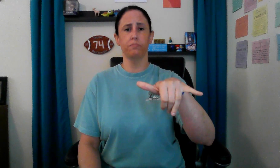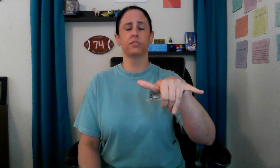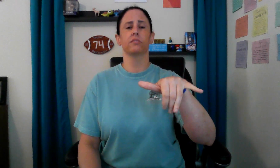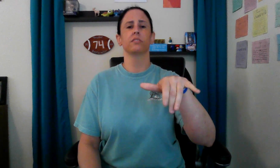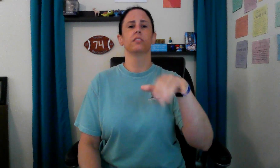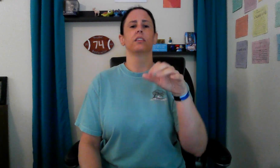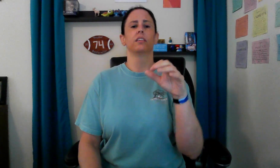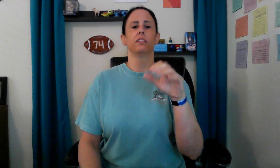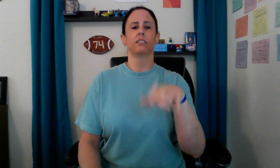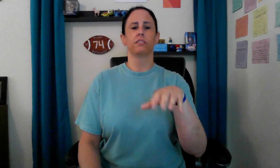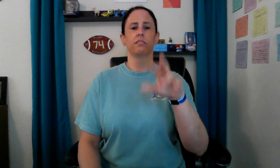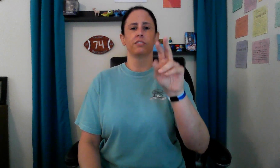drops. So